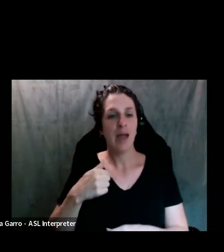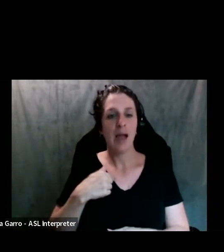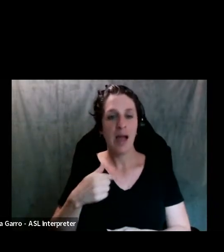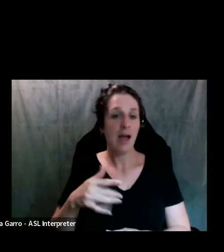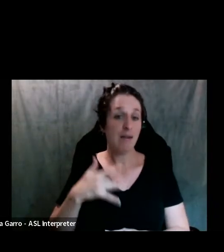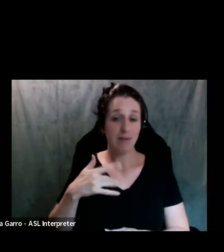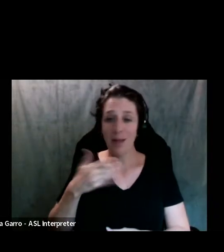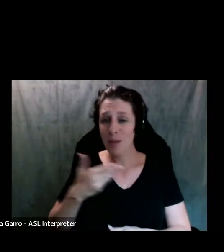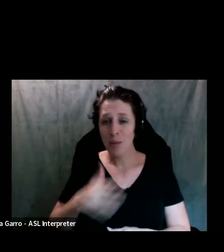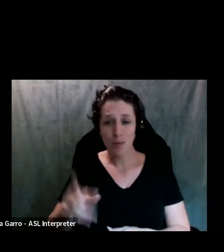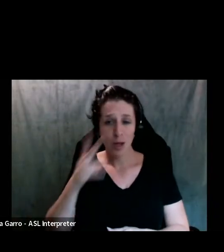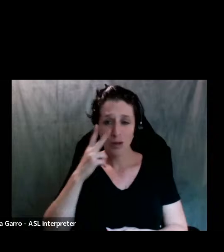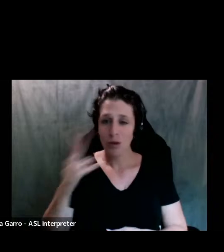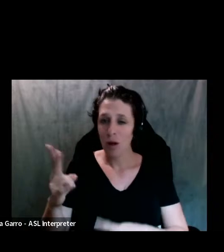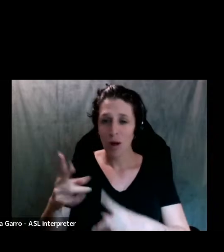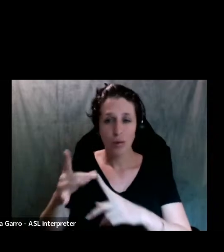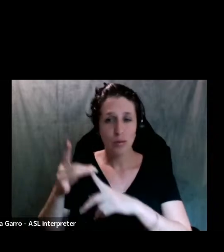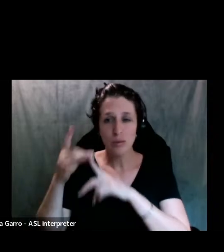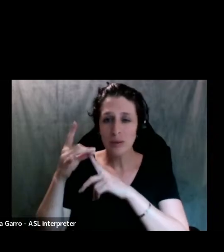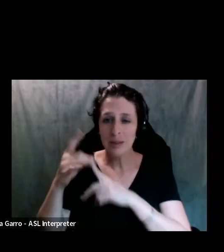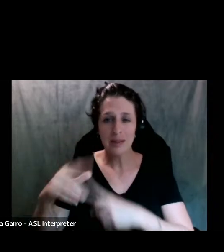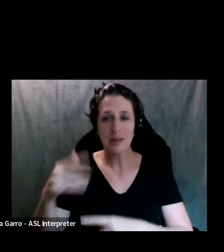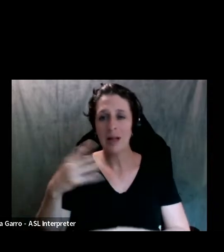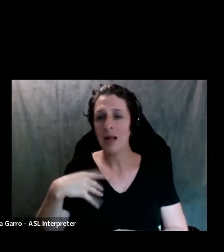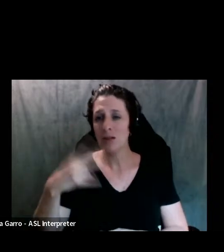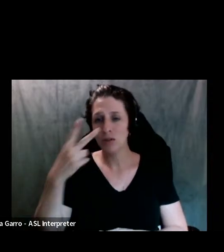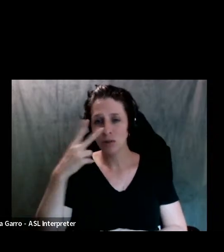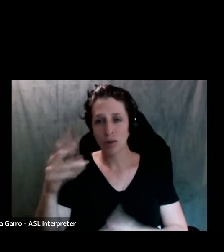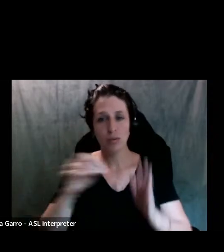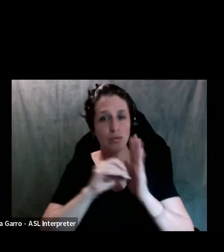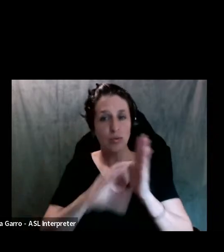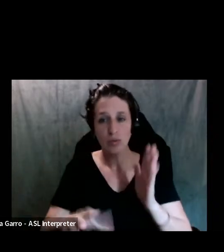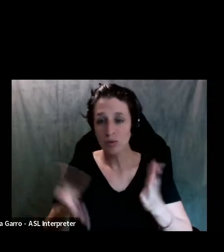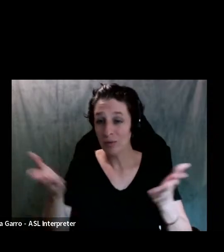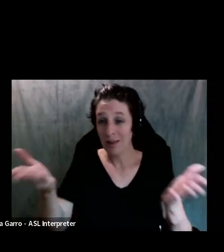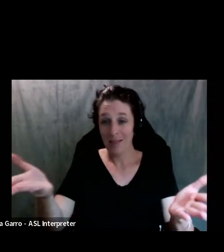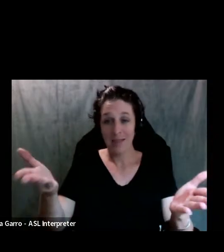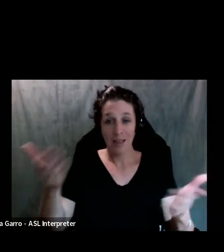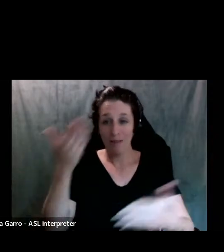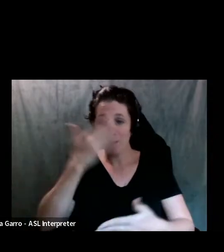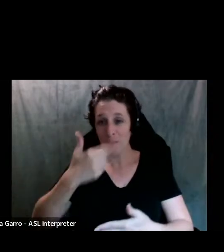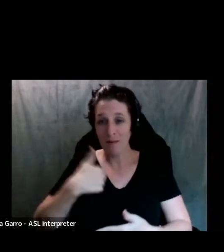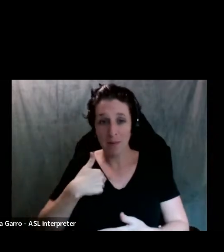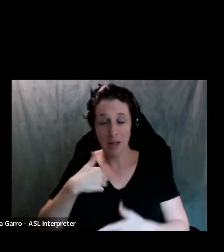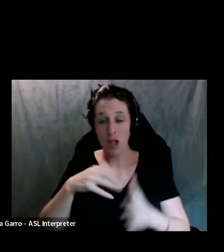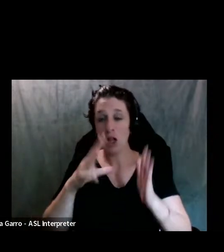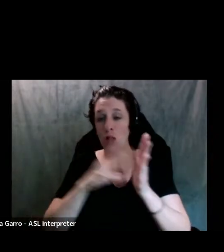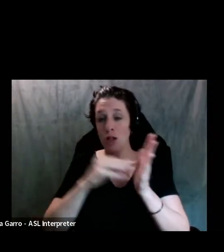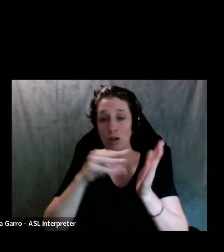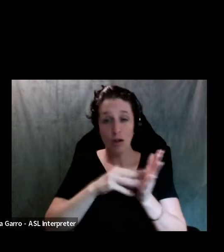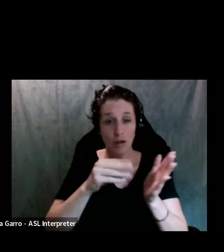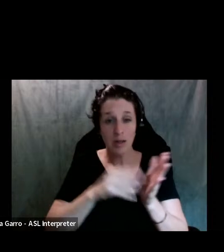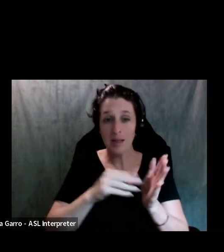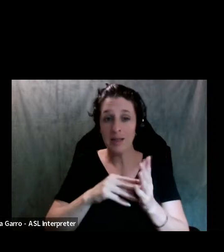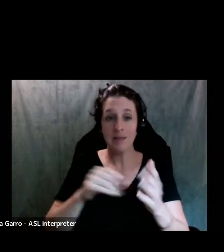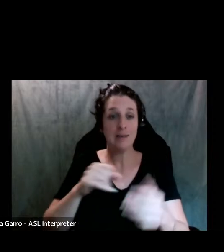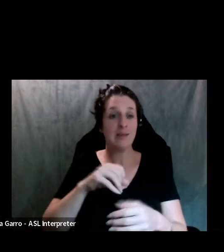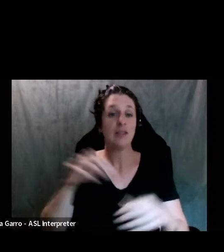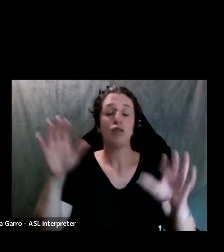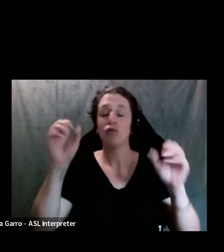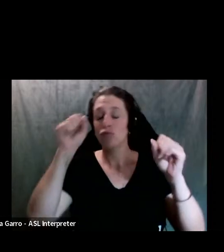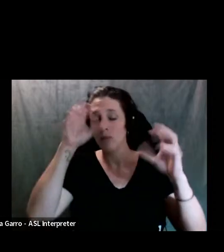the uniqueness. I saw students right there in front of me learning and the staff support, incredible staff